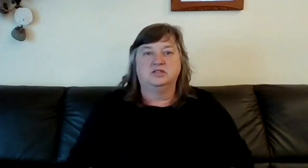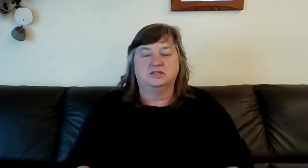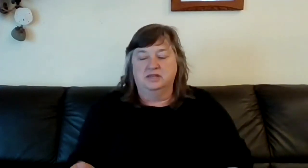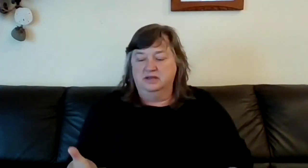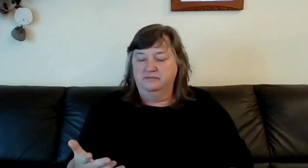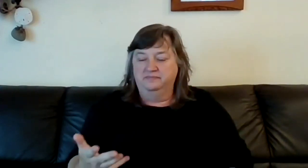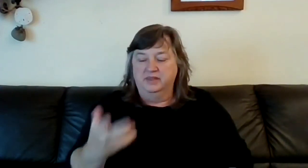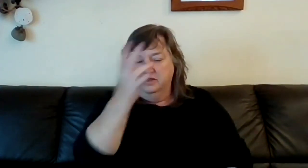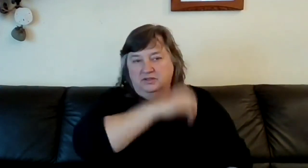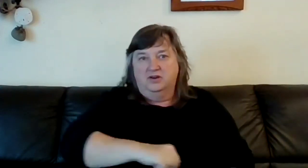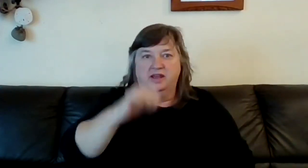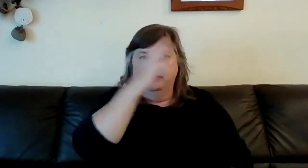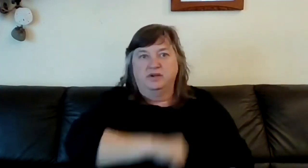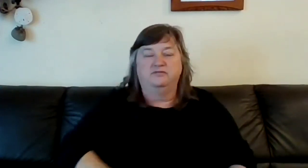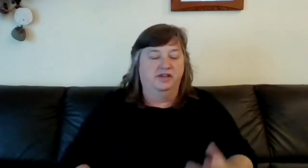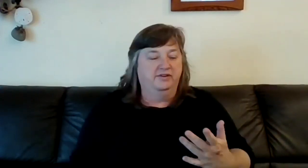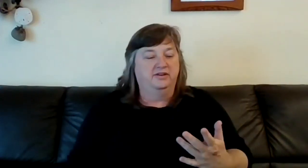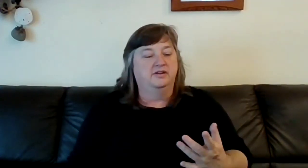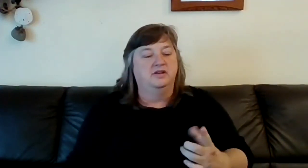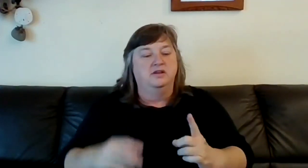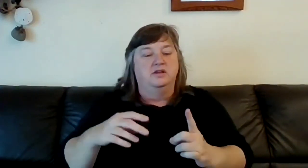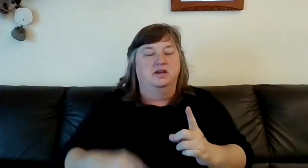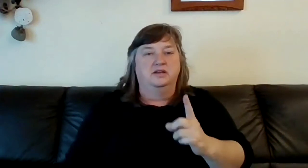just the, sorry, I have a bug flying around here.